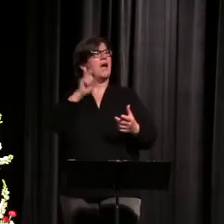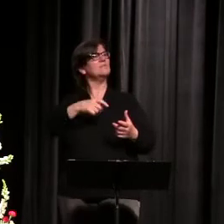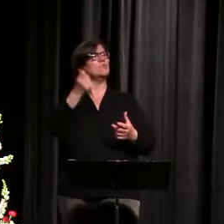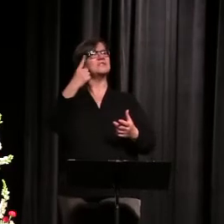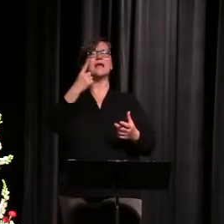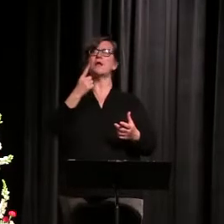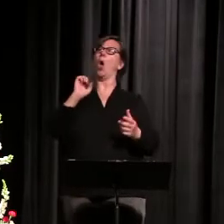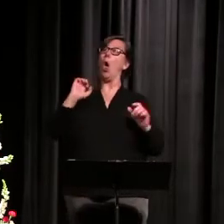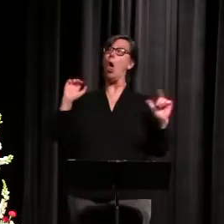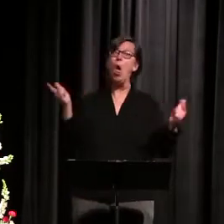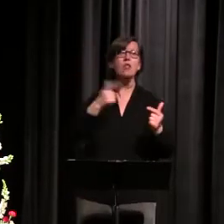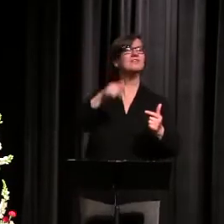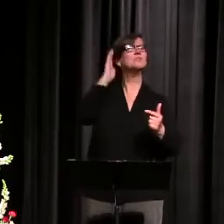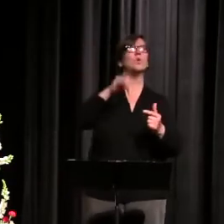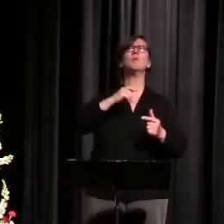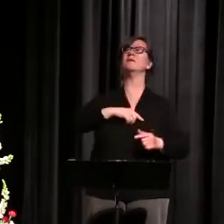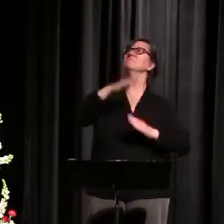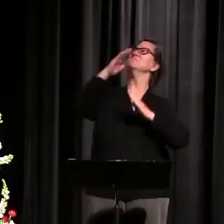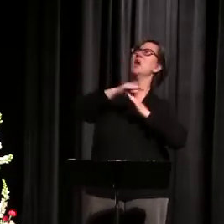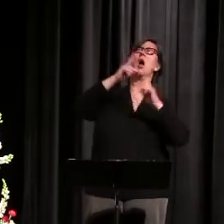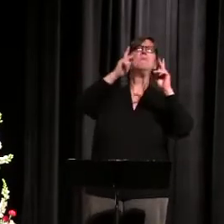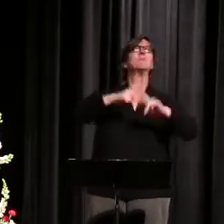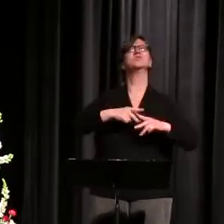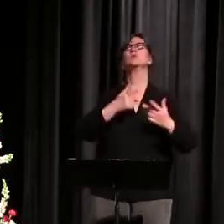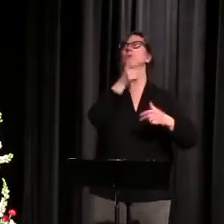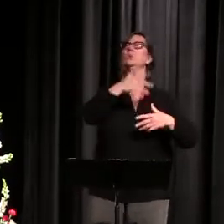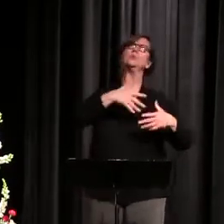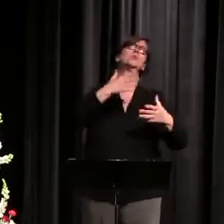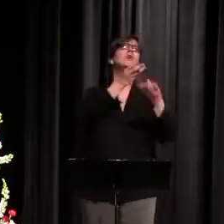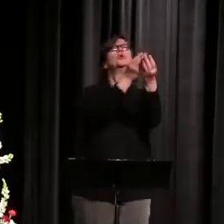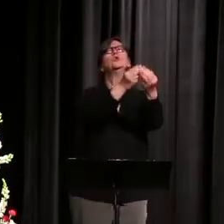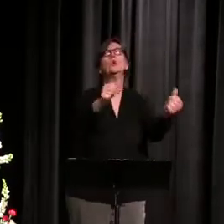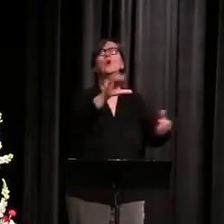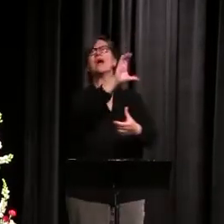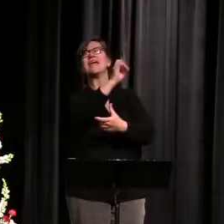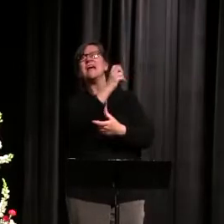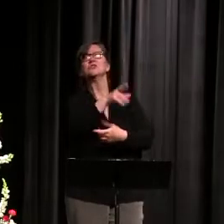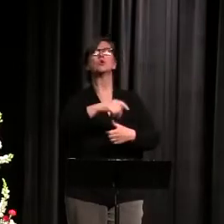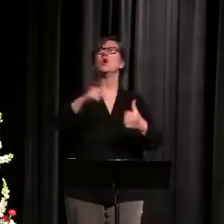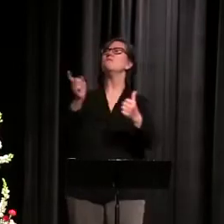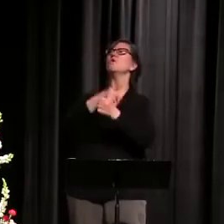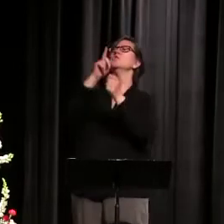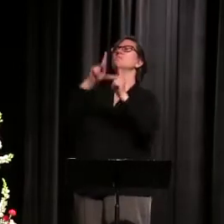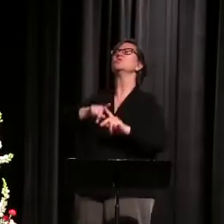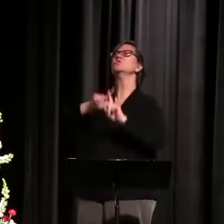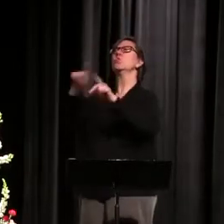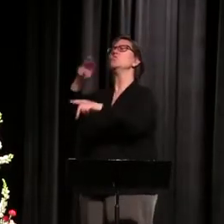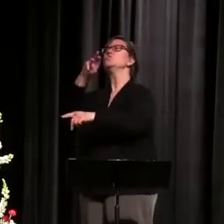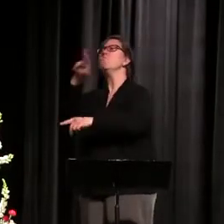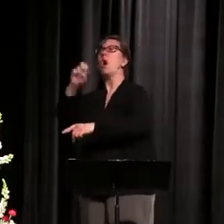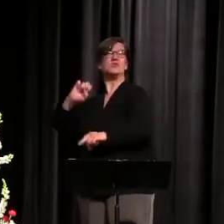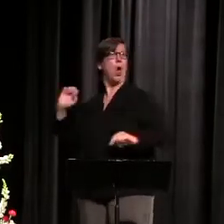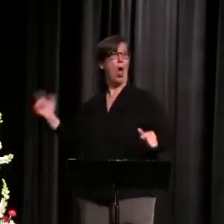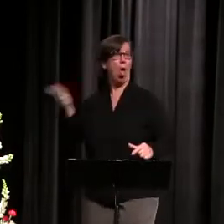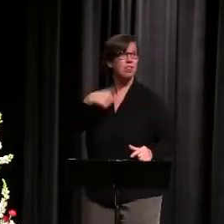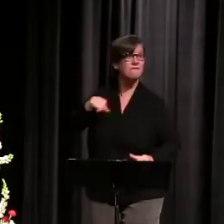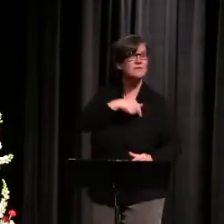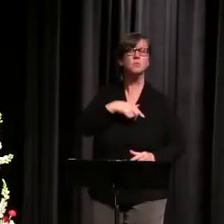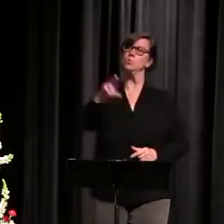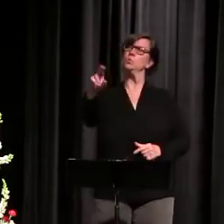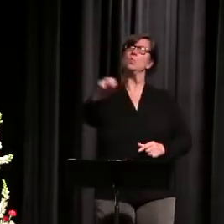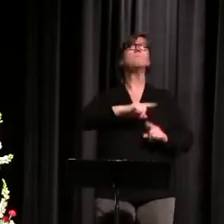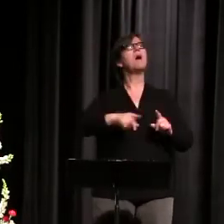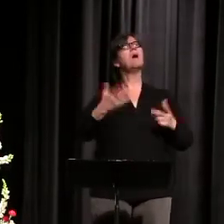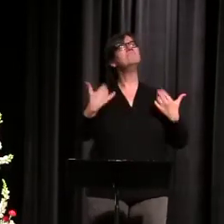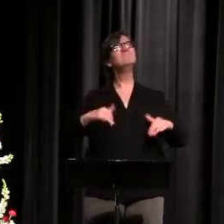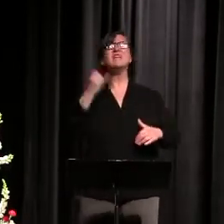person on Mars. You don't have to be a billionaire or a superstar to make a difference. If you are passionate, use your voice. A small impact